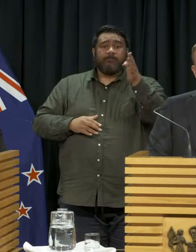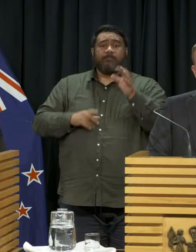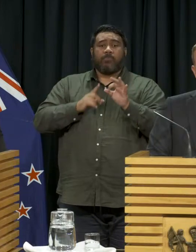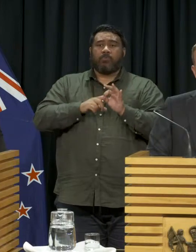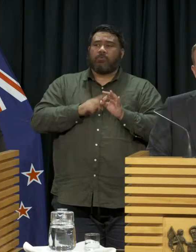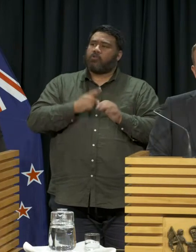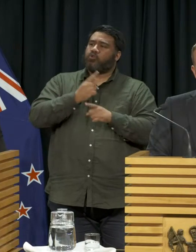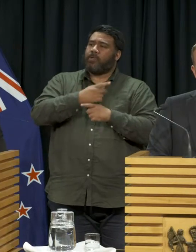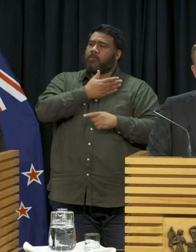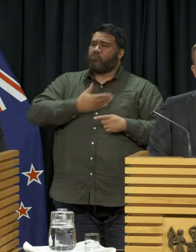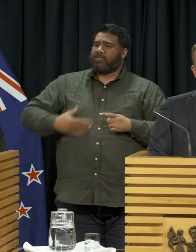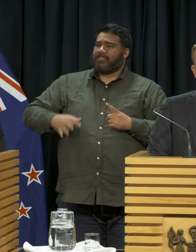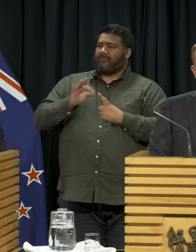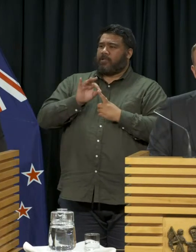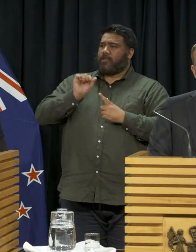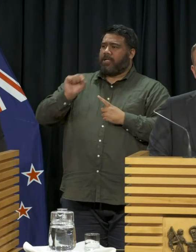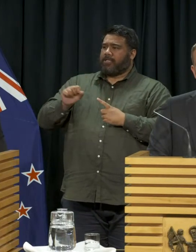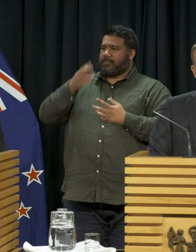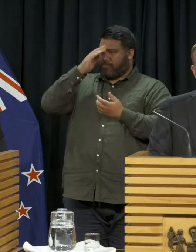Yeah.